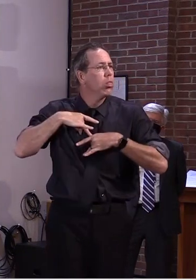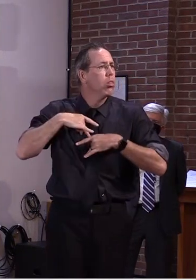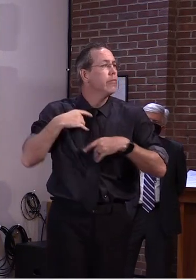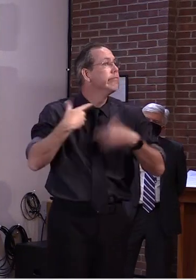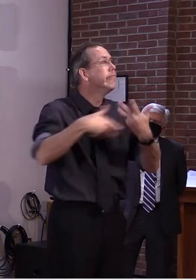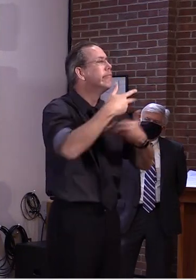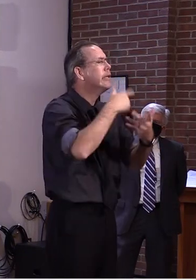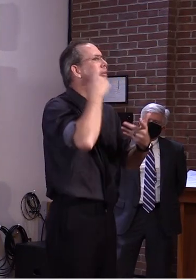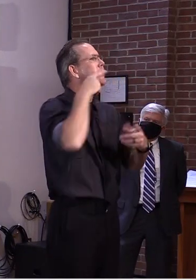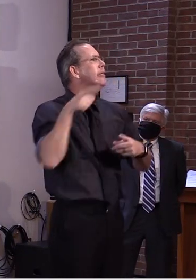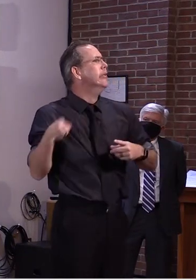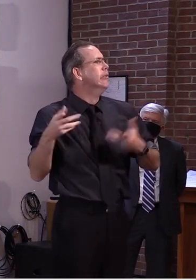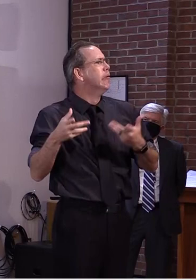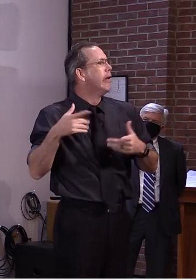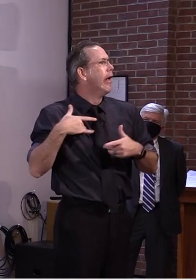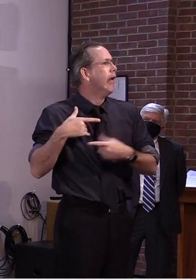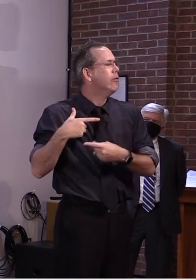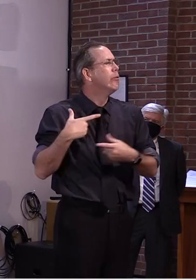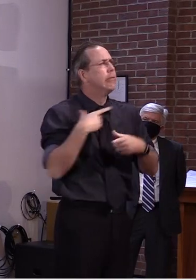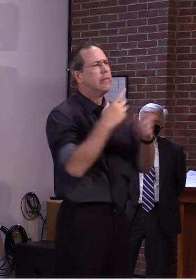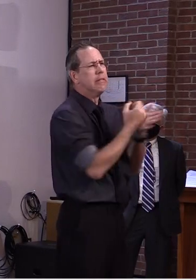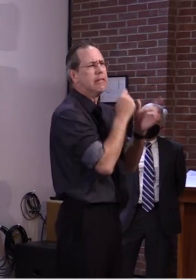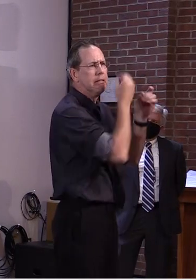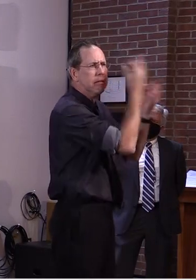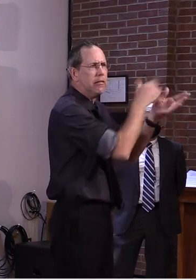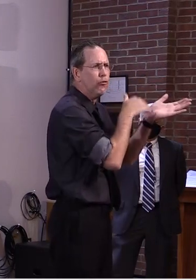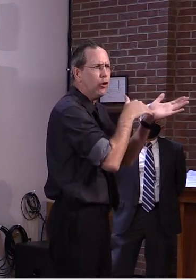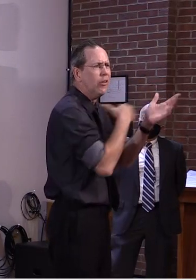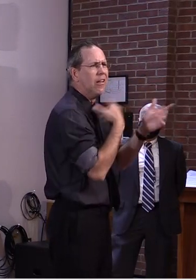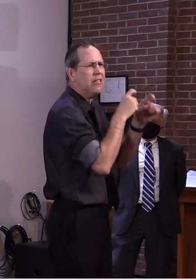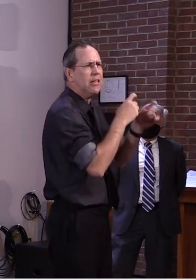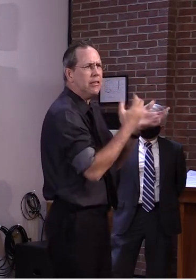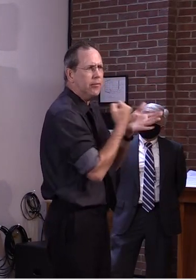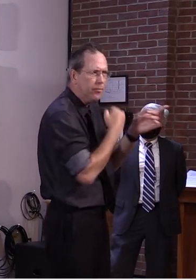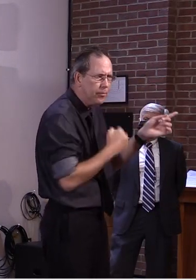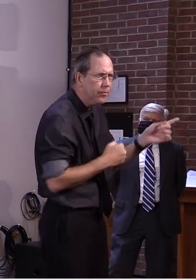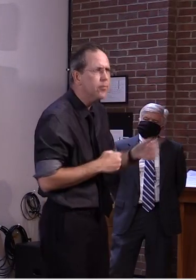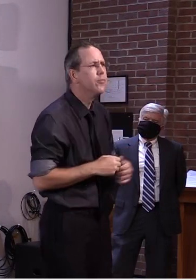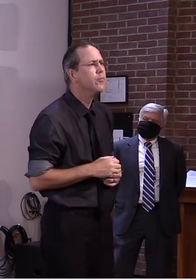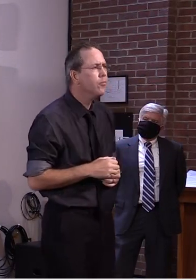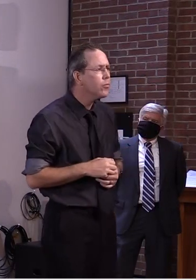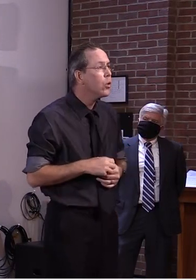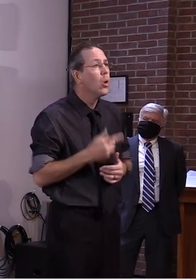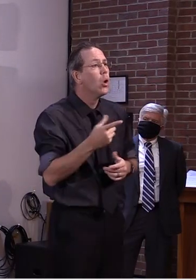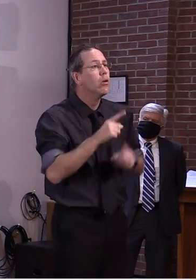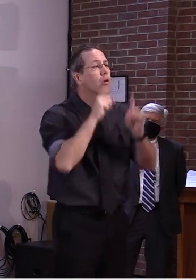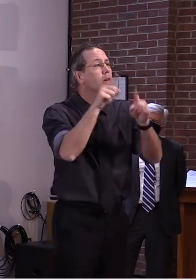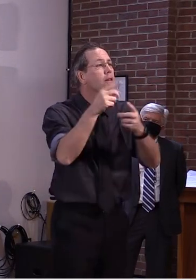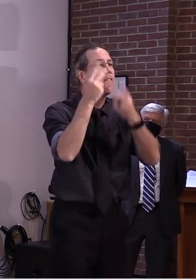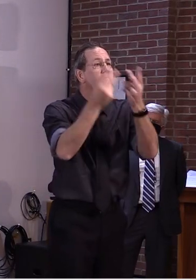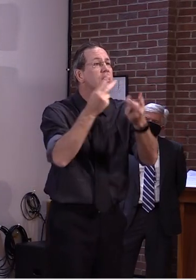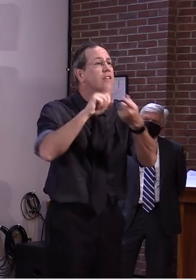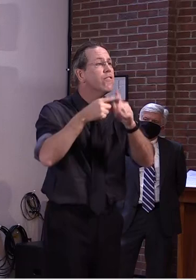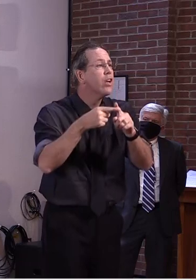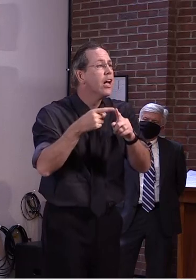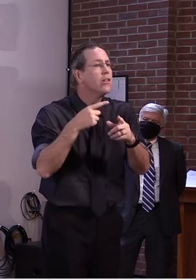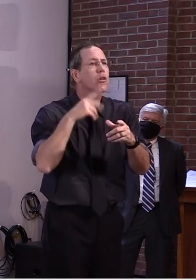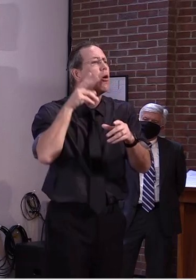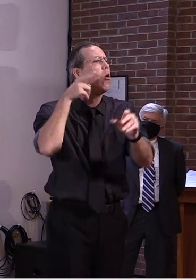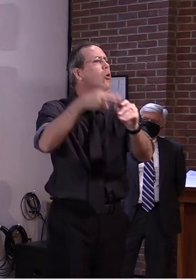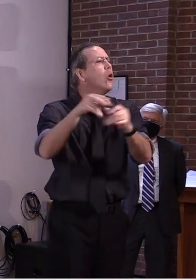recommend people get tested before visiting another household or attending a gathering just to make sure that they're